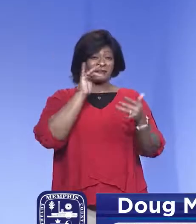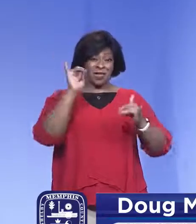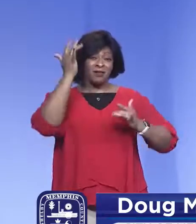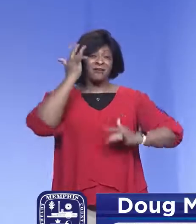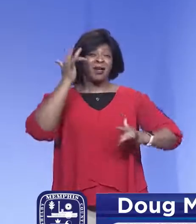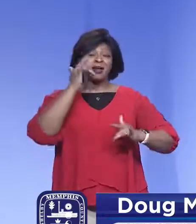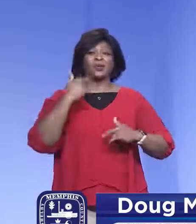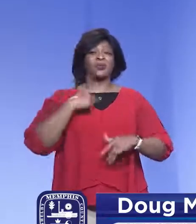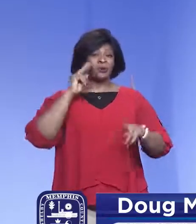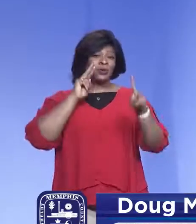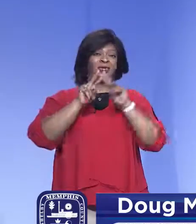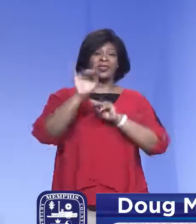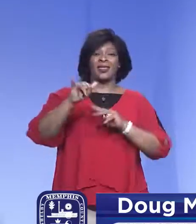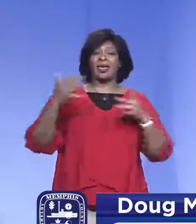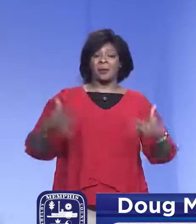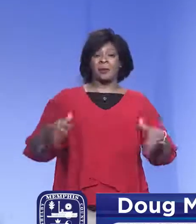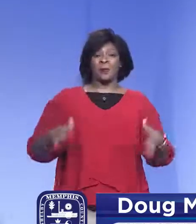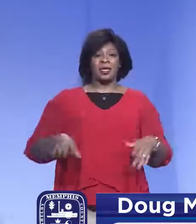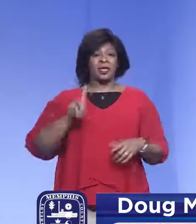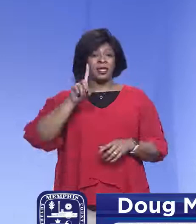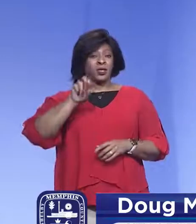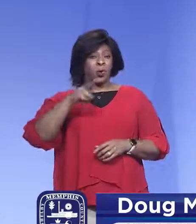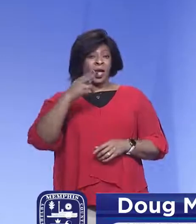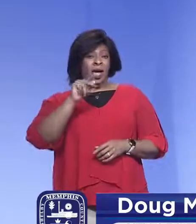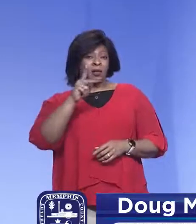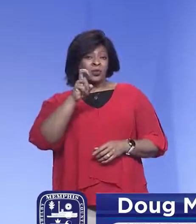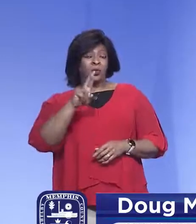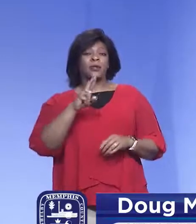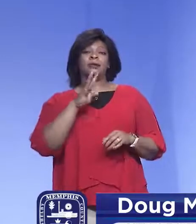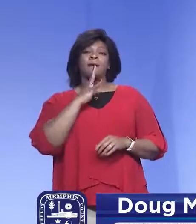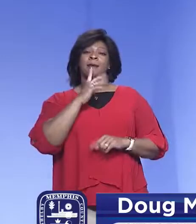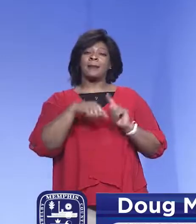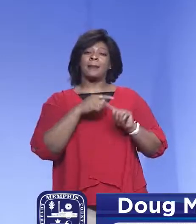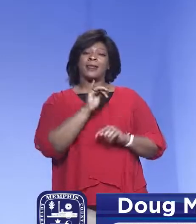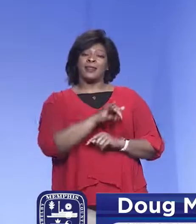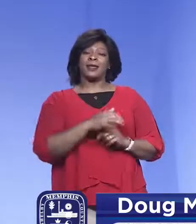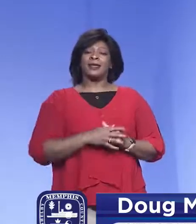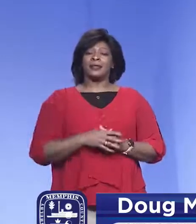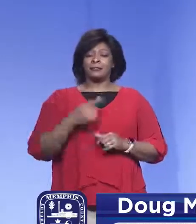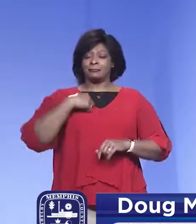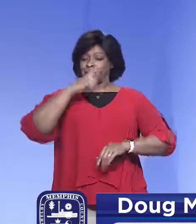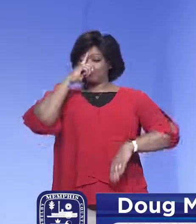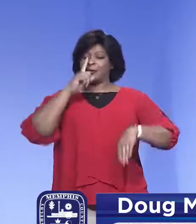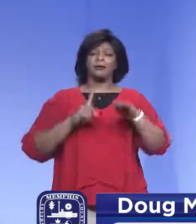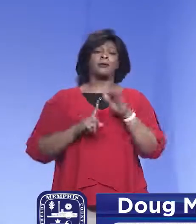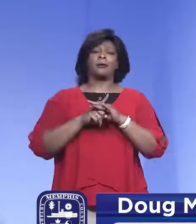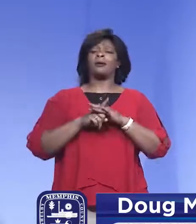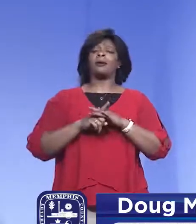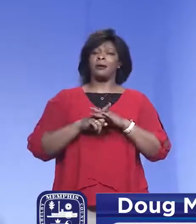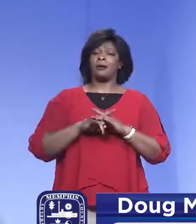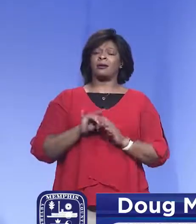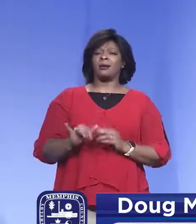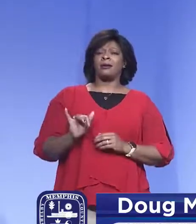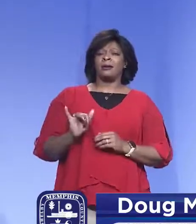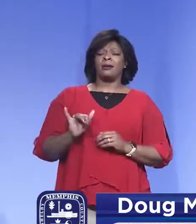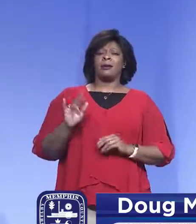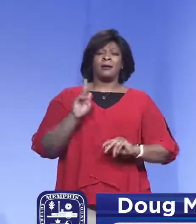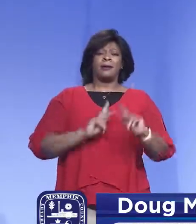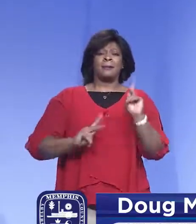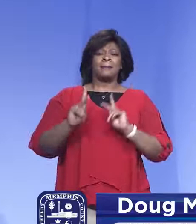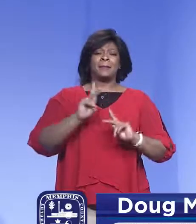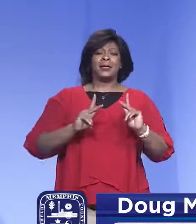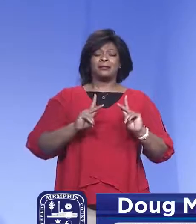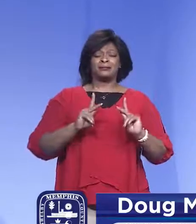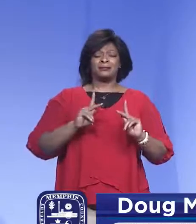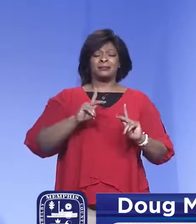predicted. And as Dr. Haushalter was talking, it just dawned on me that for people to get a